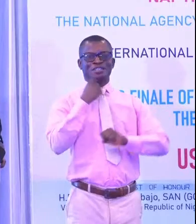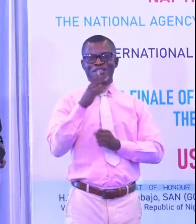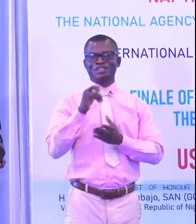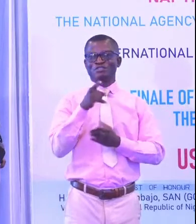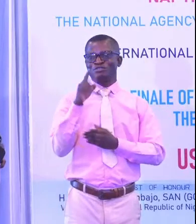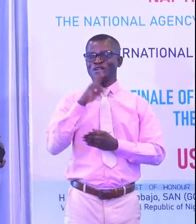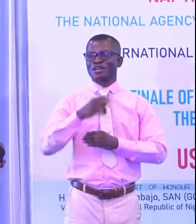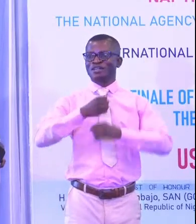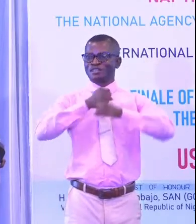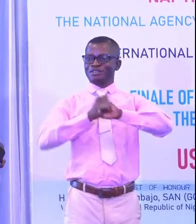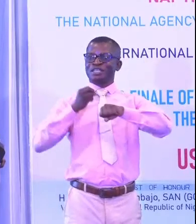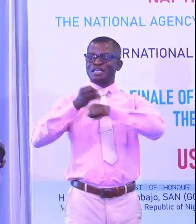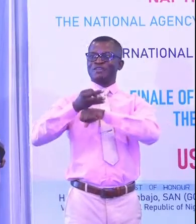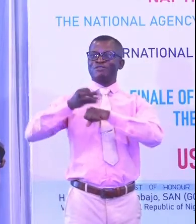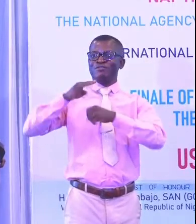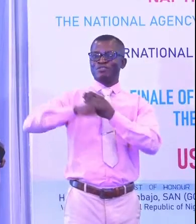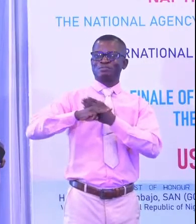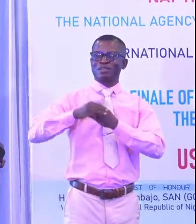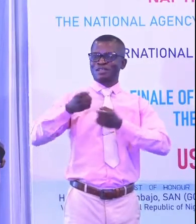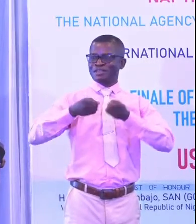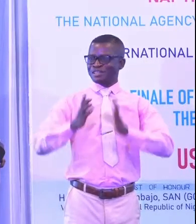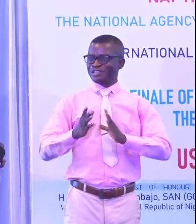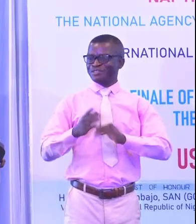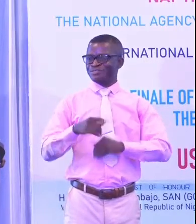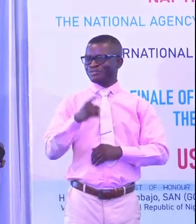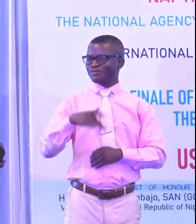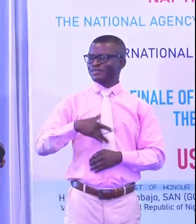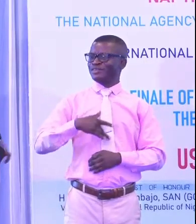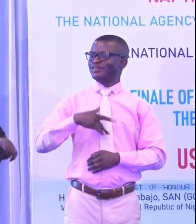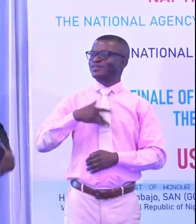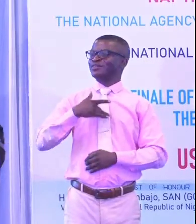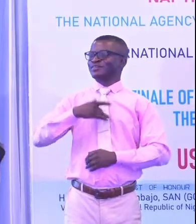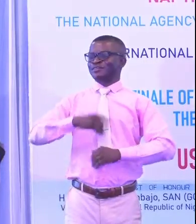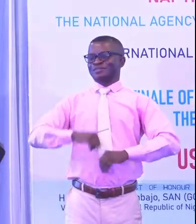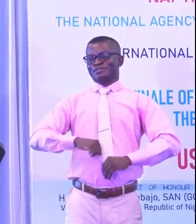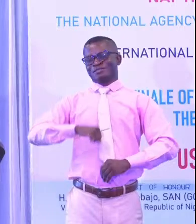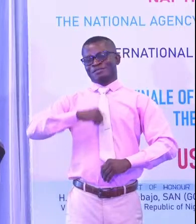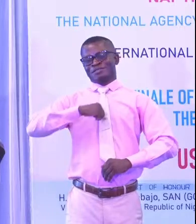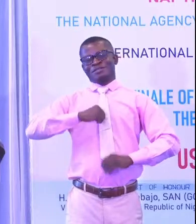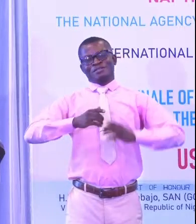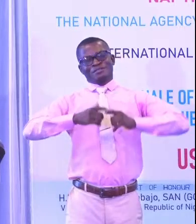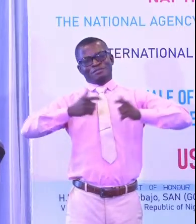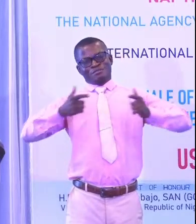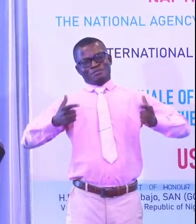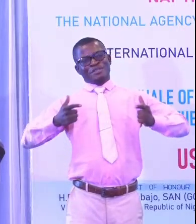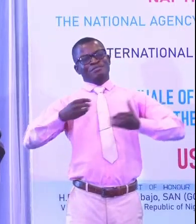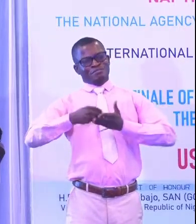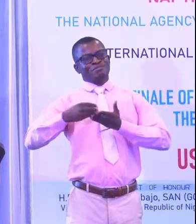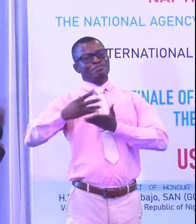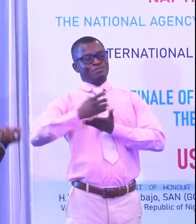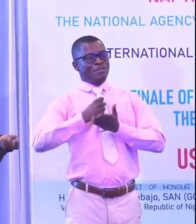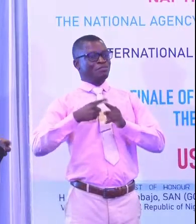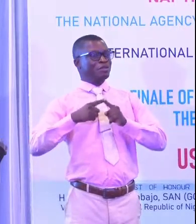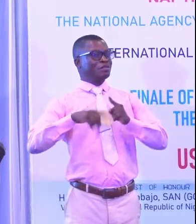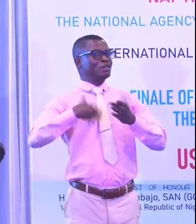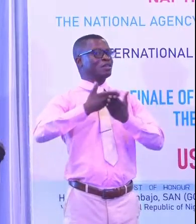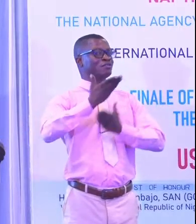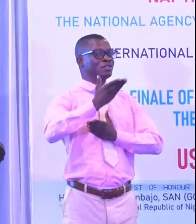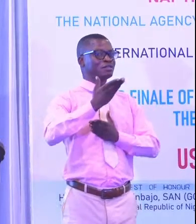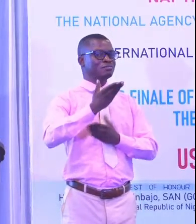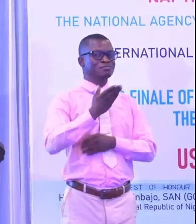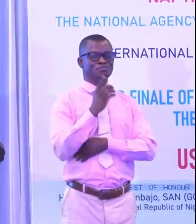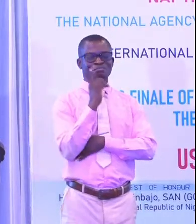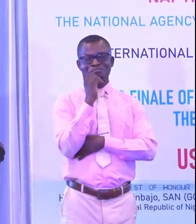security enforcement director. You feel big, thinking you are going there to earn big. But by the time you get there, there is even no